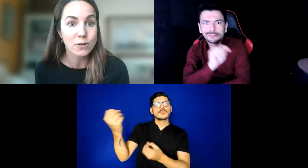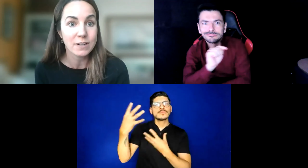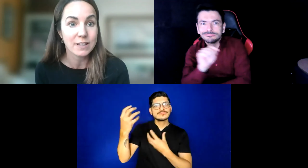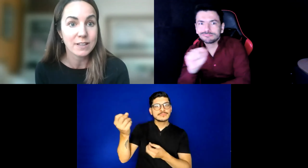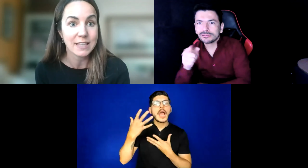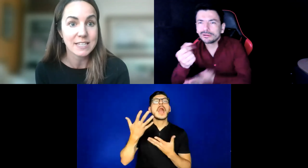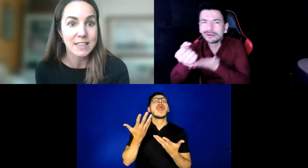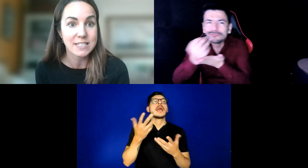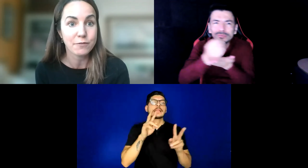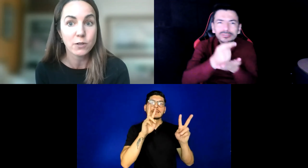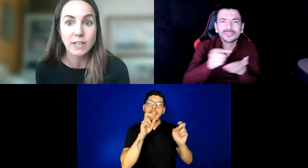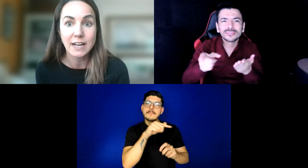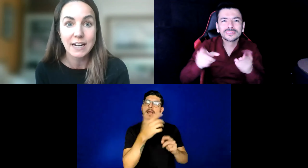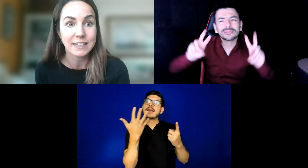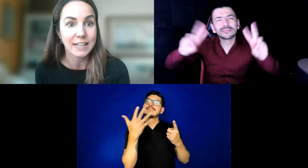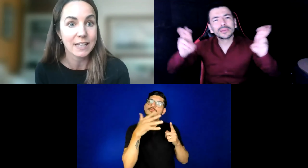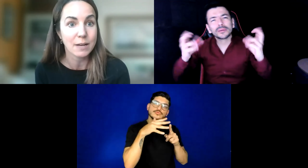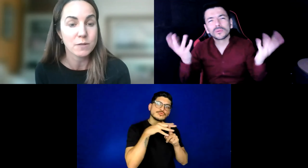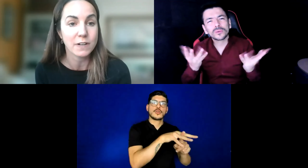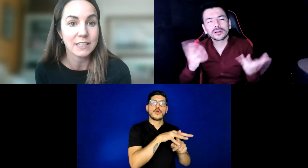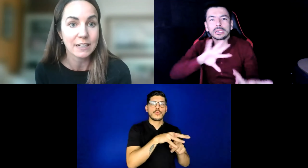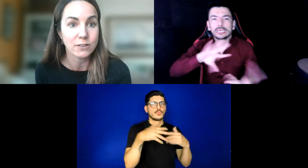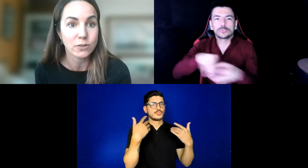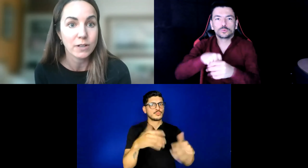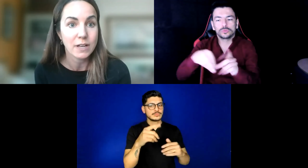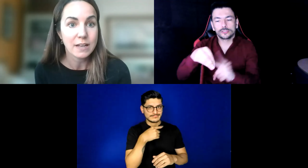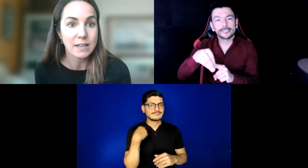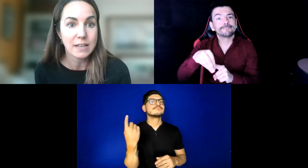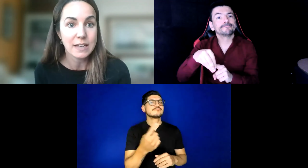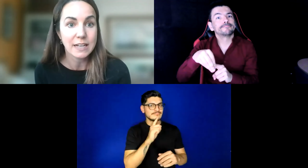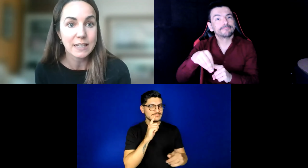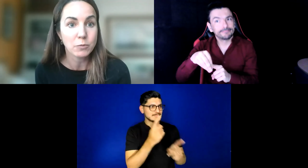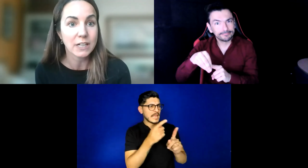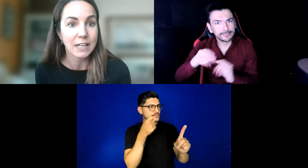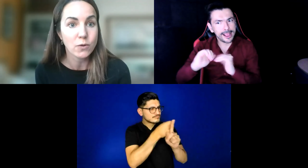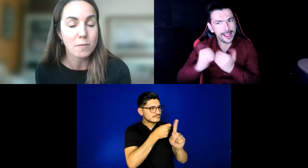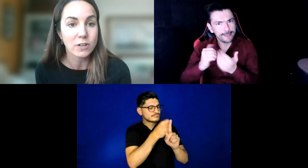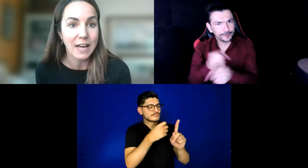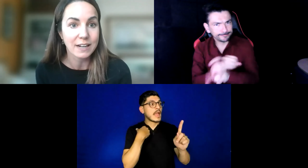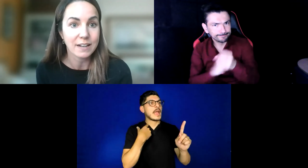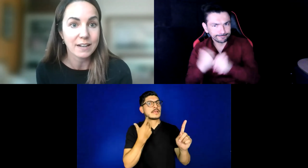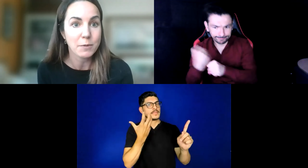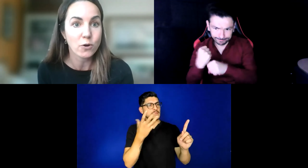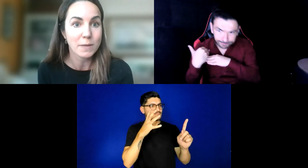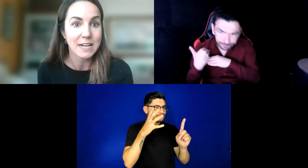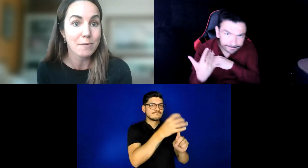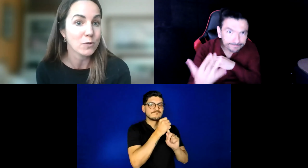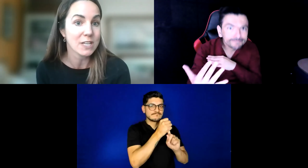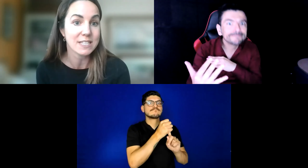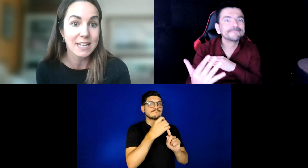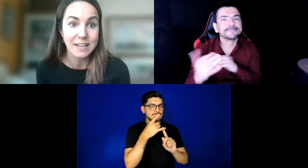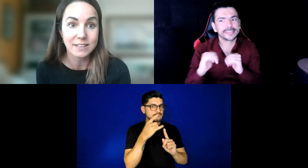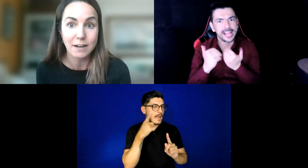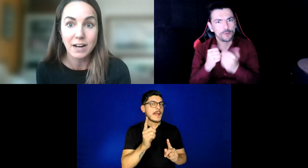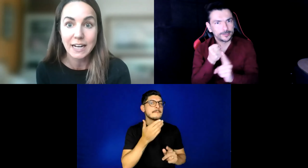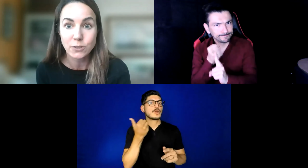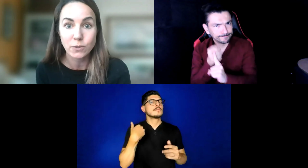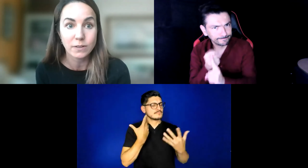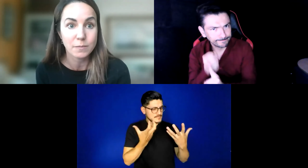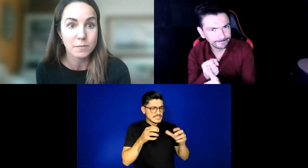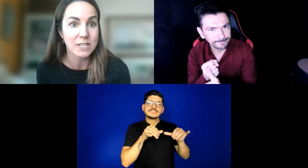with us here today, who talked to us about that enormous challenge that we are facing and that we are trying to address